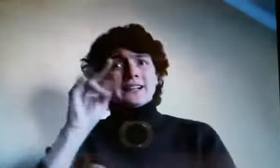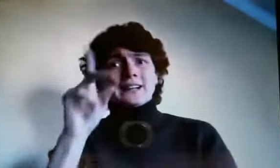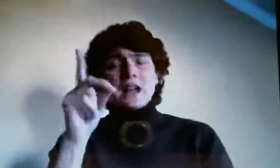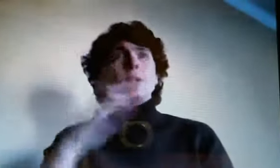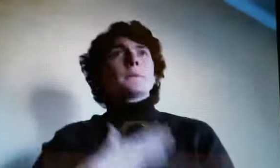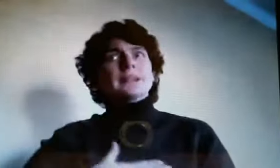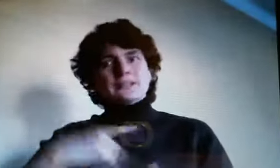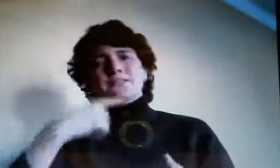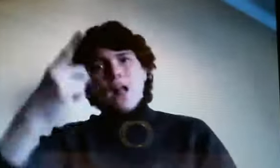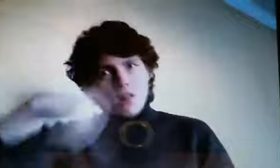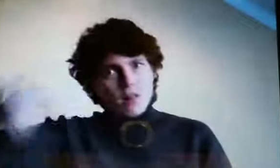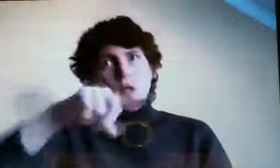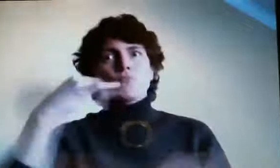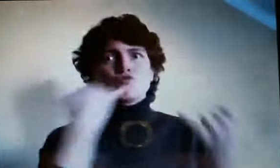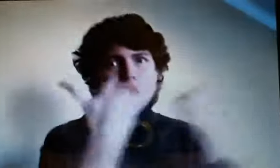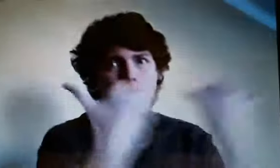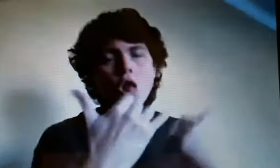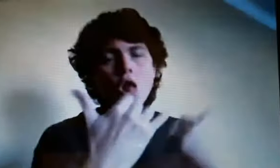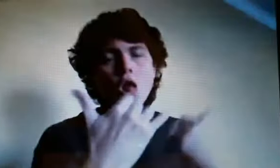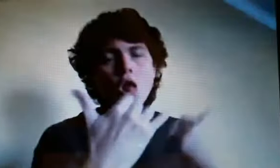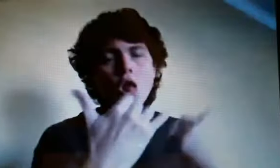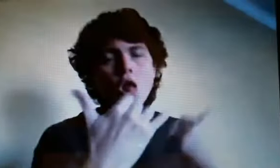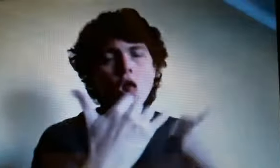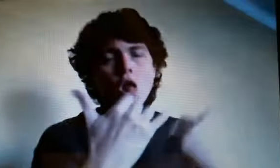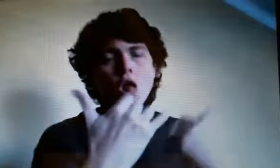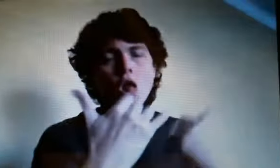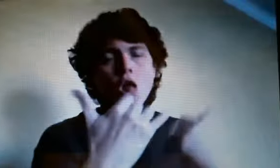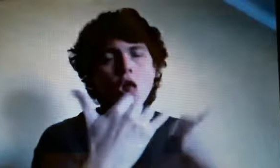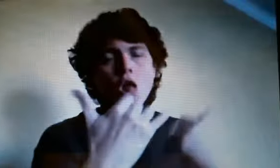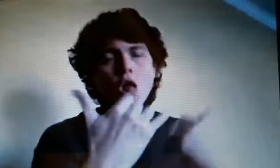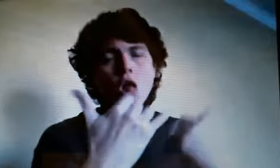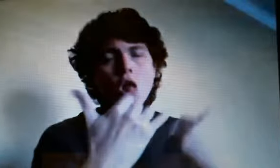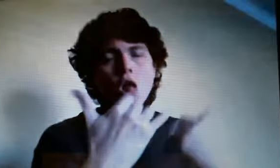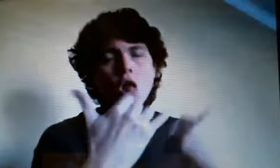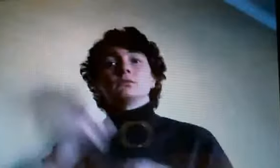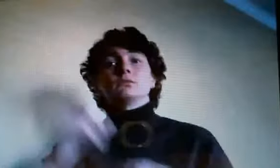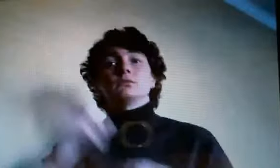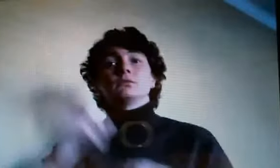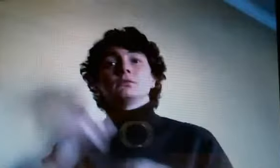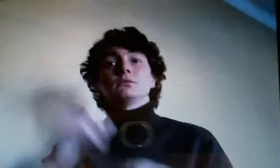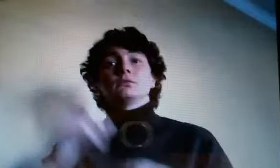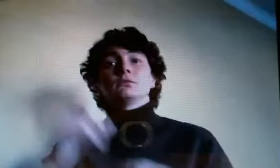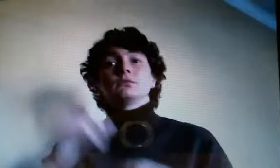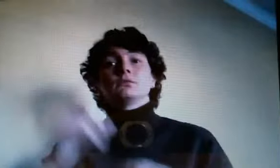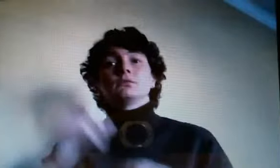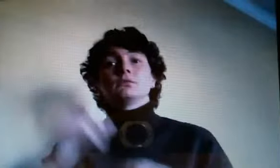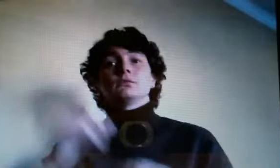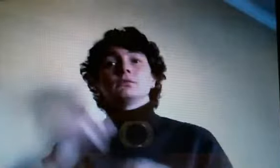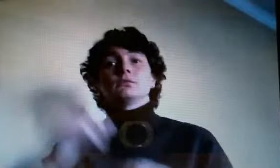of Indiana, please contact. Keep in contact.